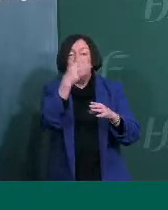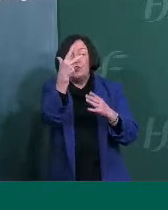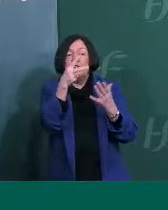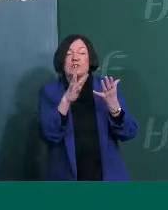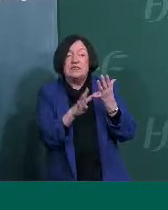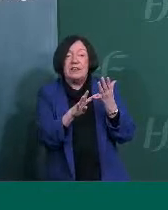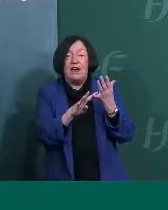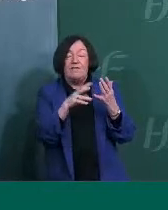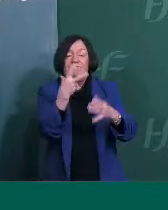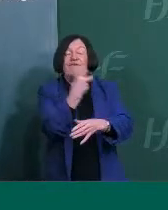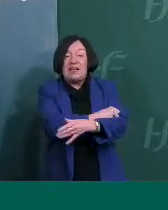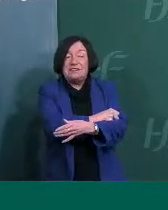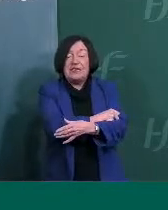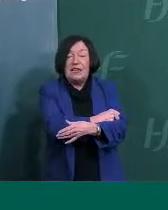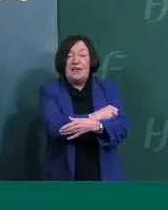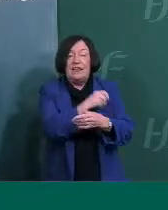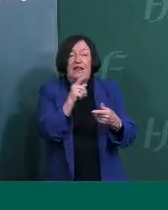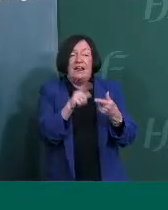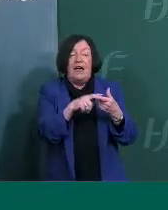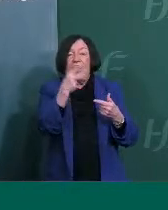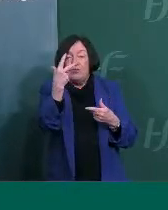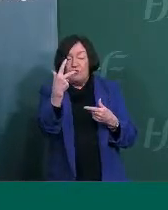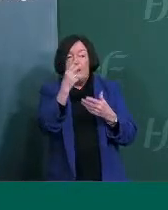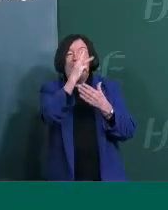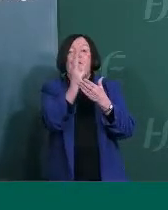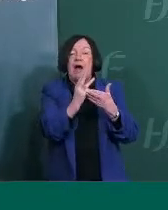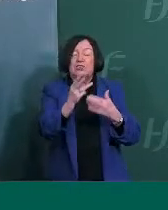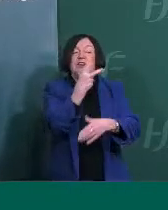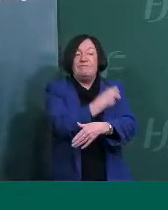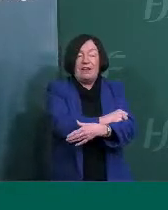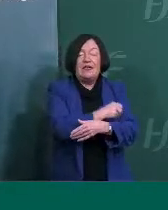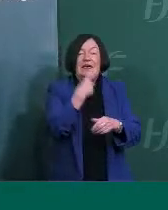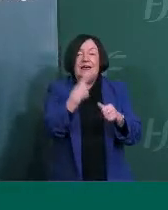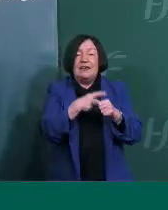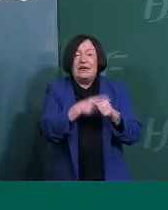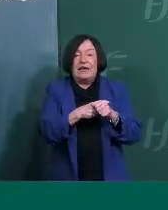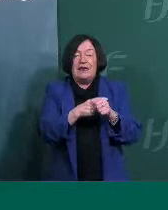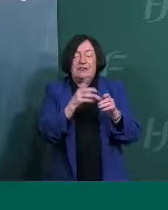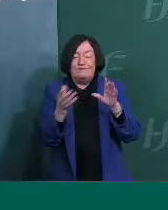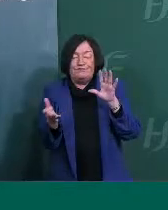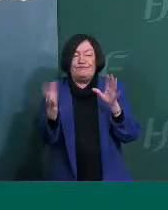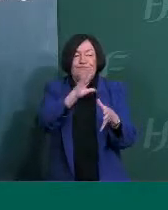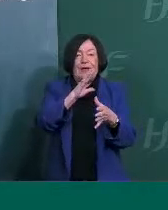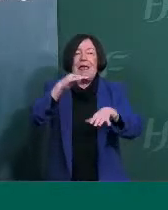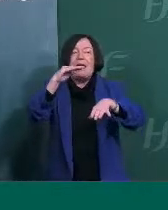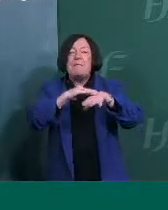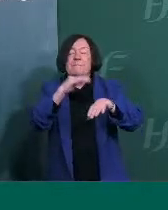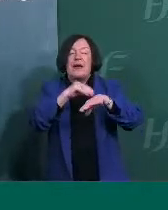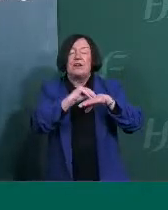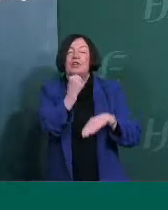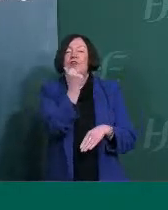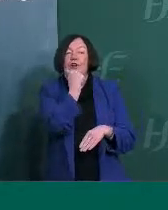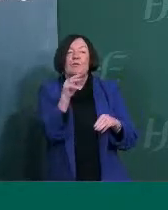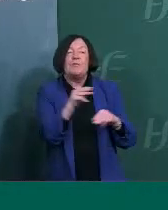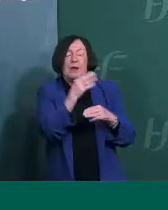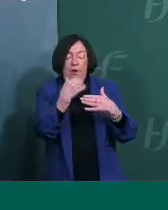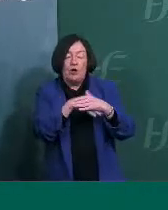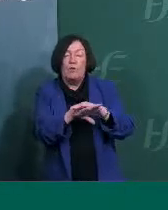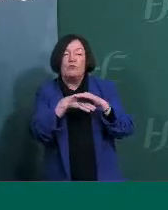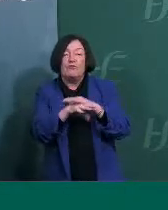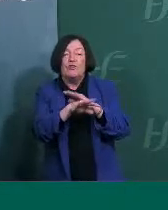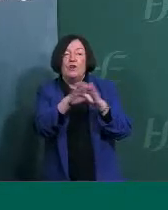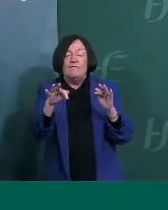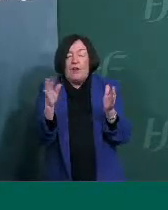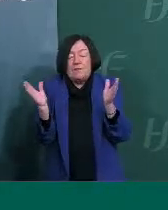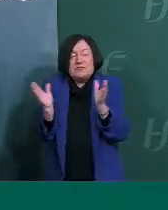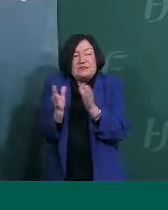39 vaccinated and 3 partially vaccinated. So again, a very disproportionate impact in terms of the number of people coming through from a